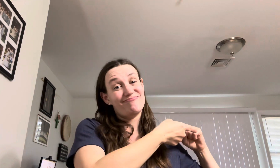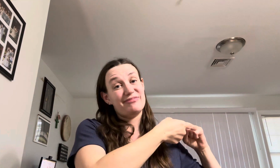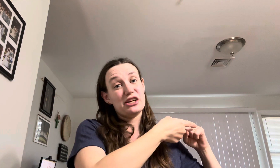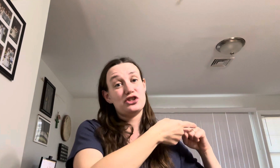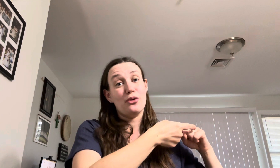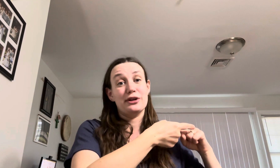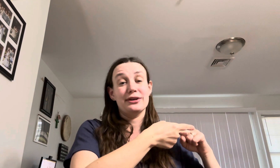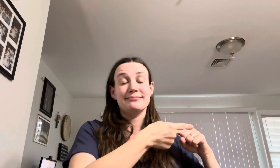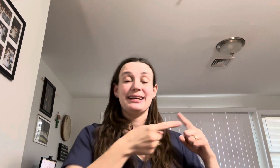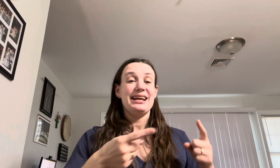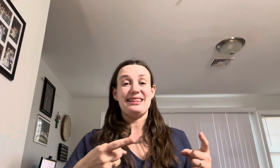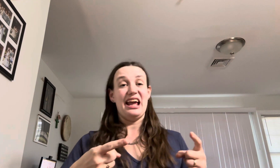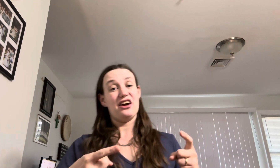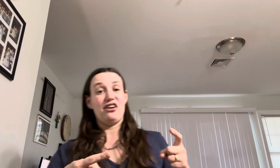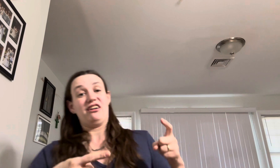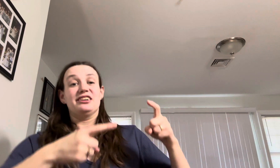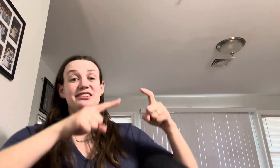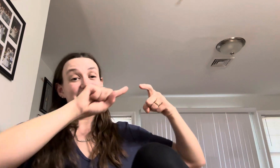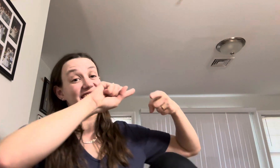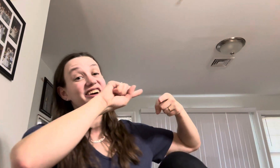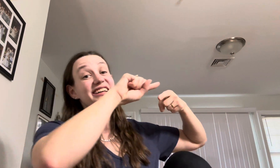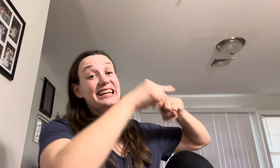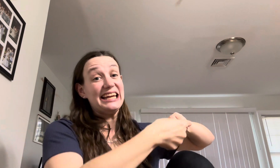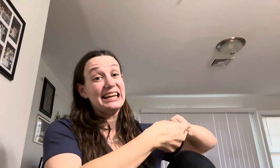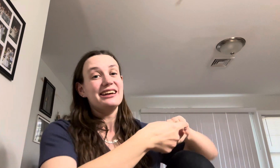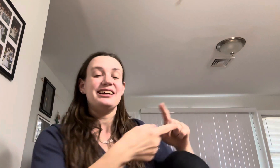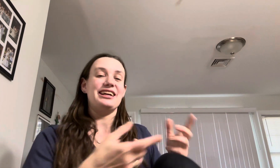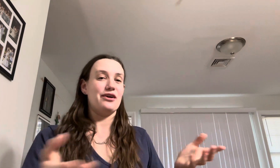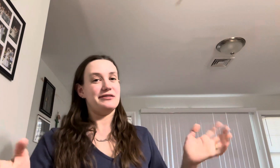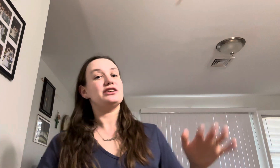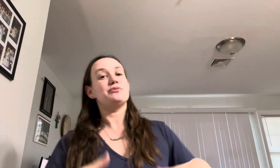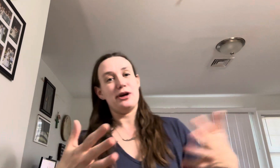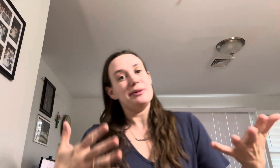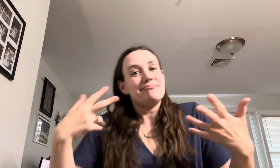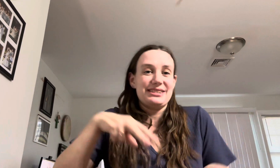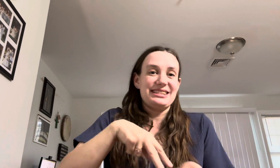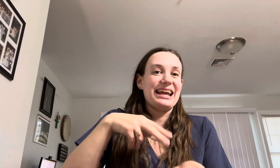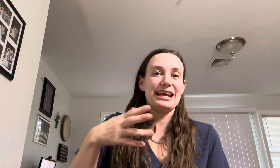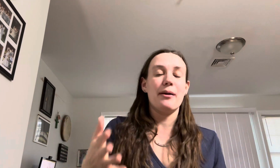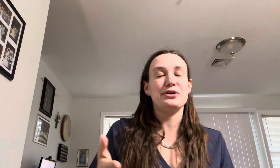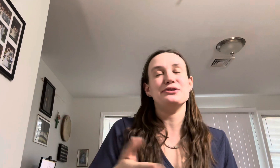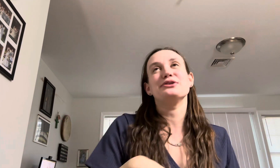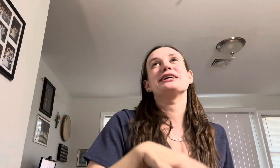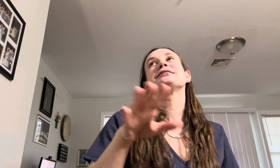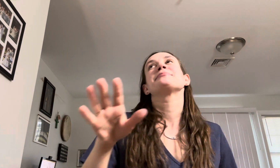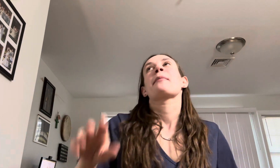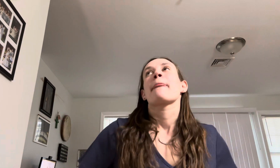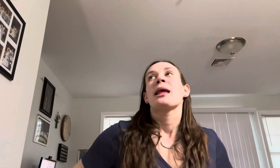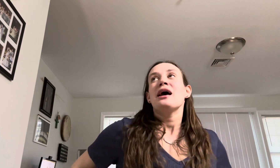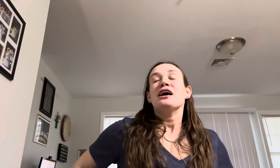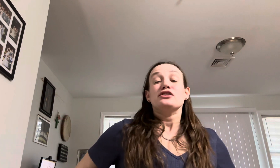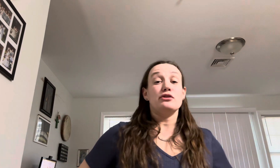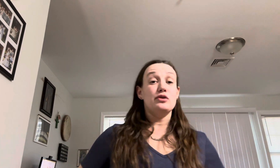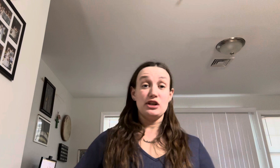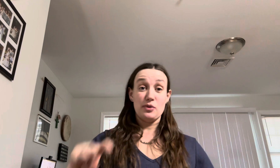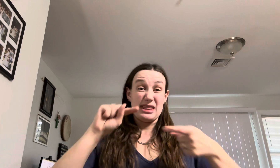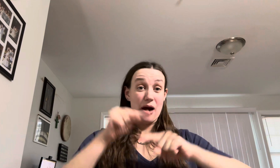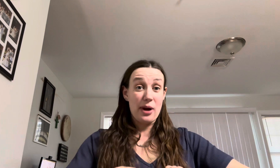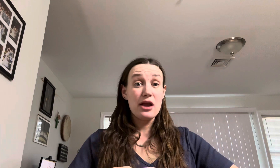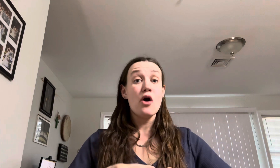their shoulder. They hurt their knee. Obviously, you'd probably be standing up when you do this. So you can do it that way, or